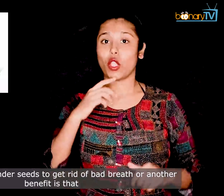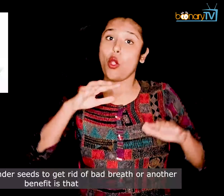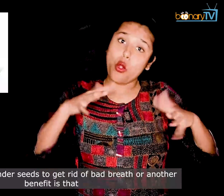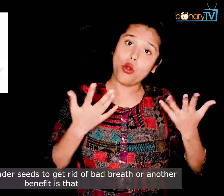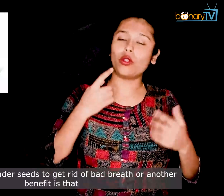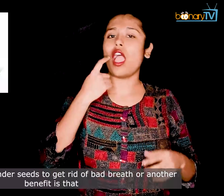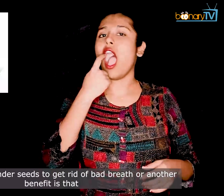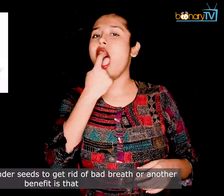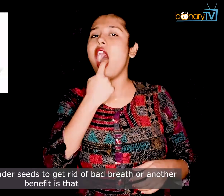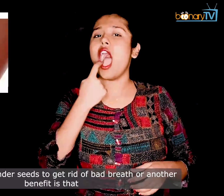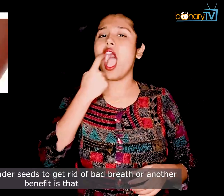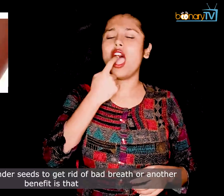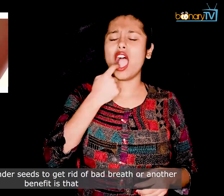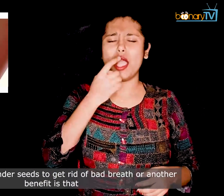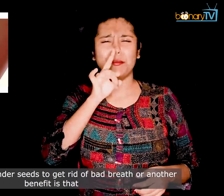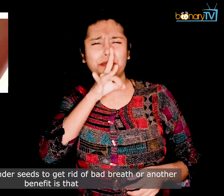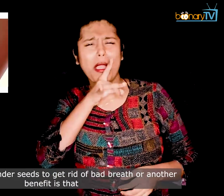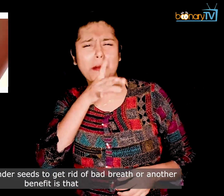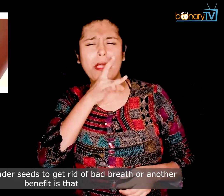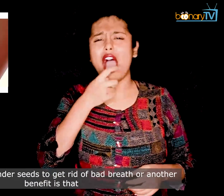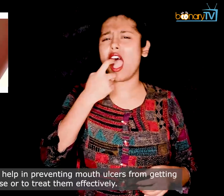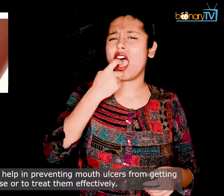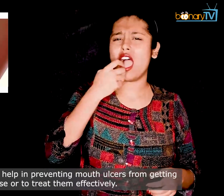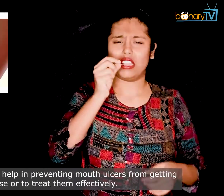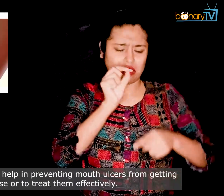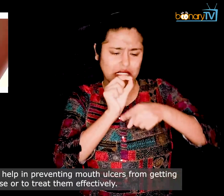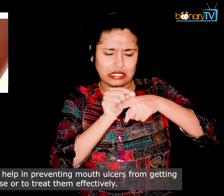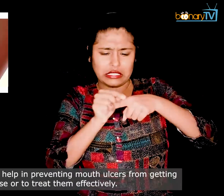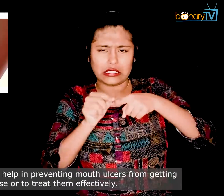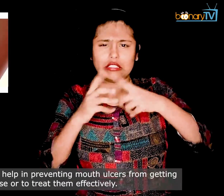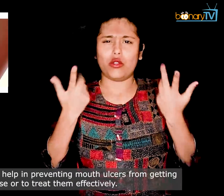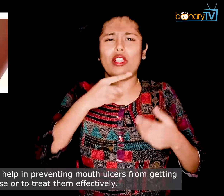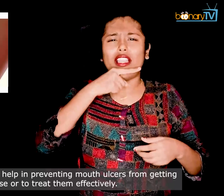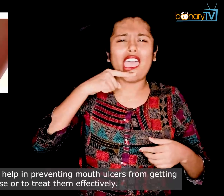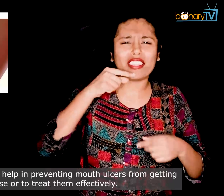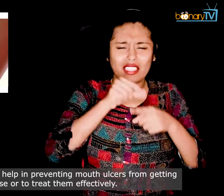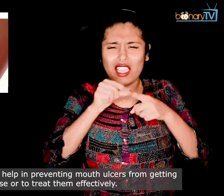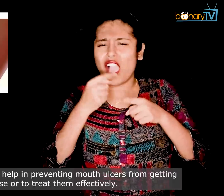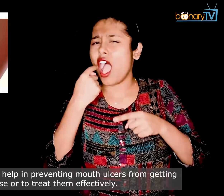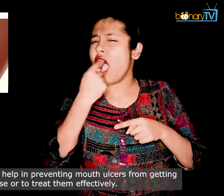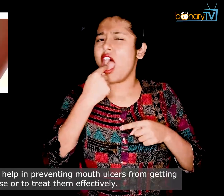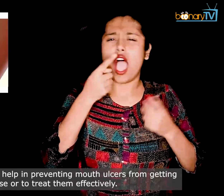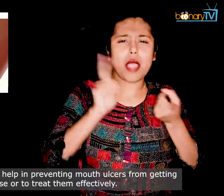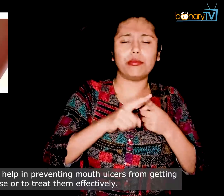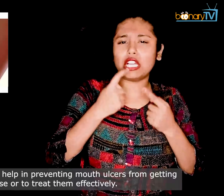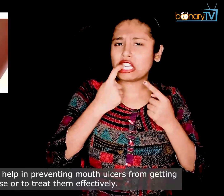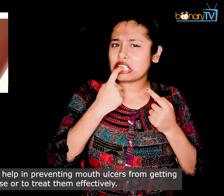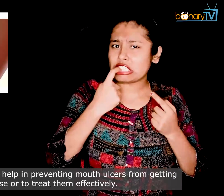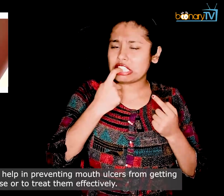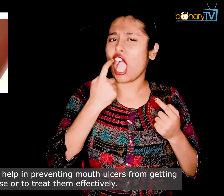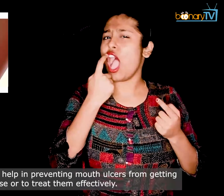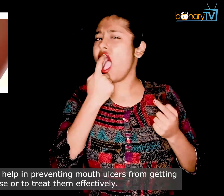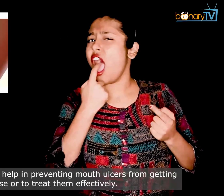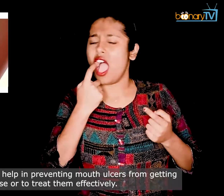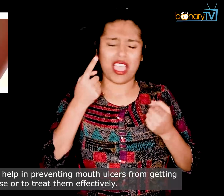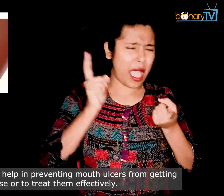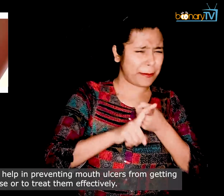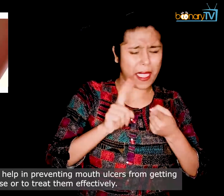Or another benefit is that coriander can also help in preventing mouth ulcers from